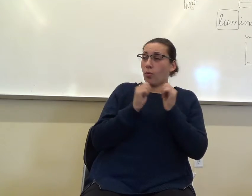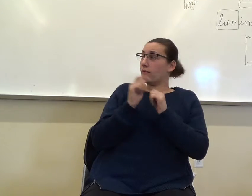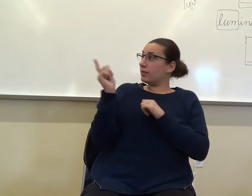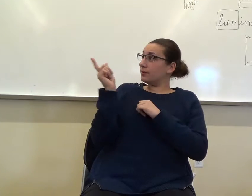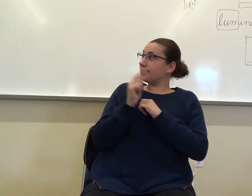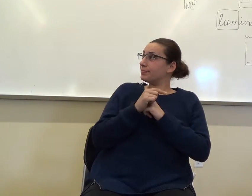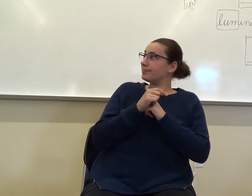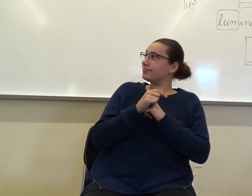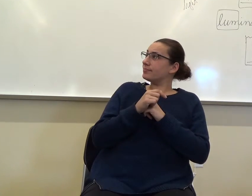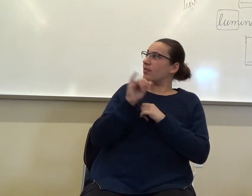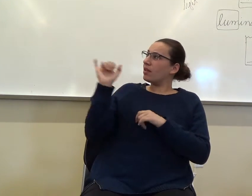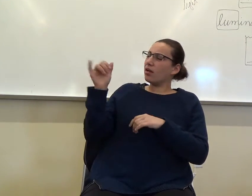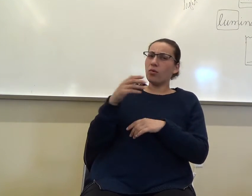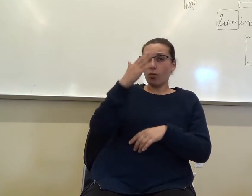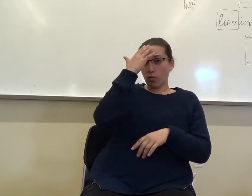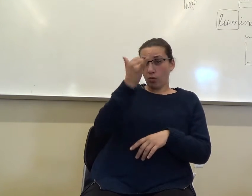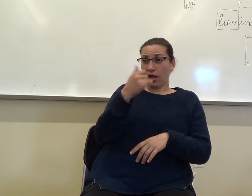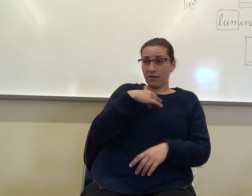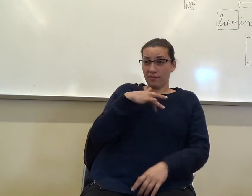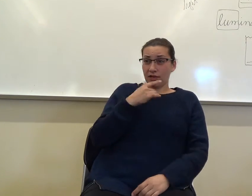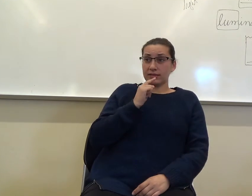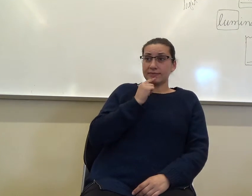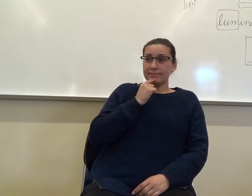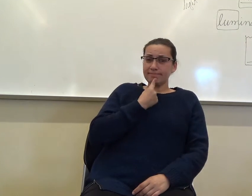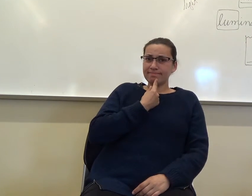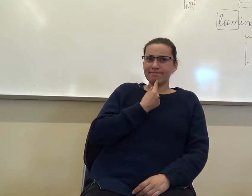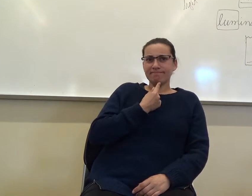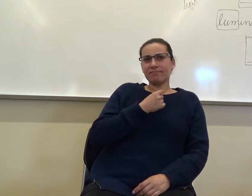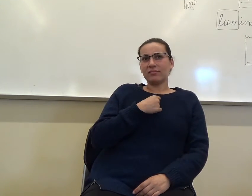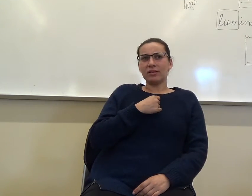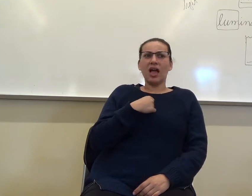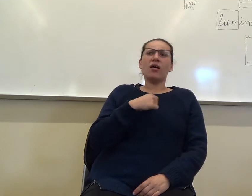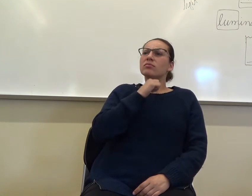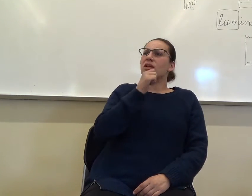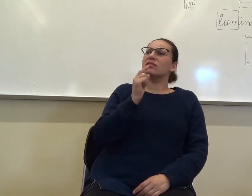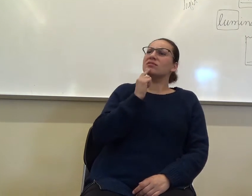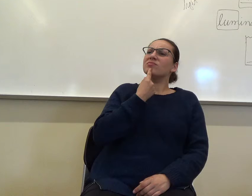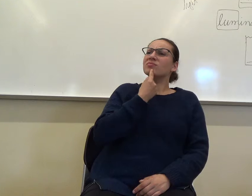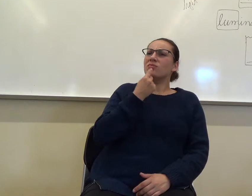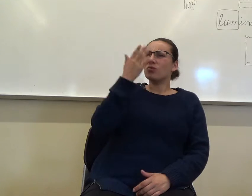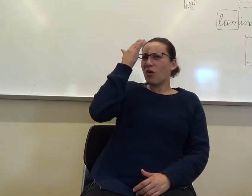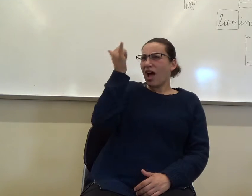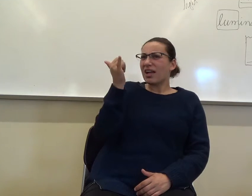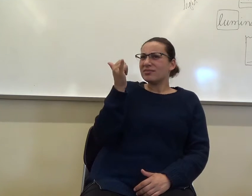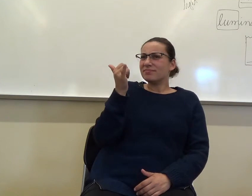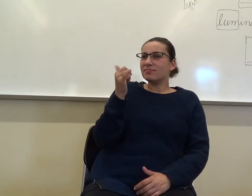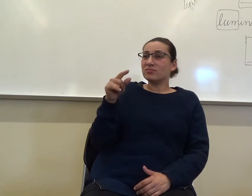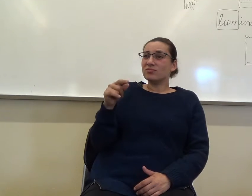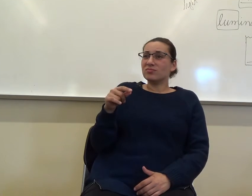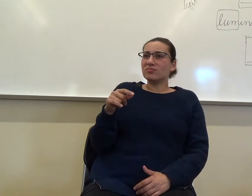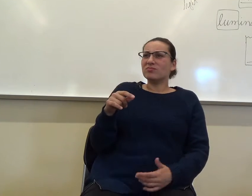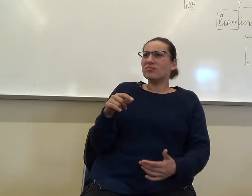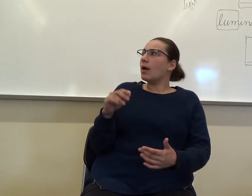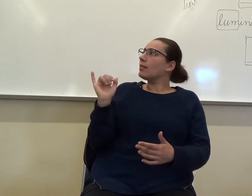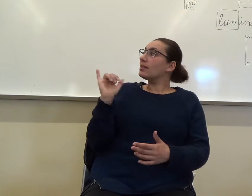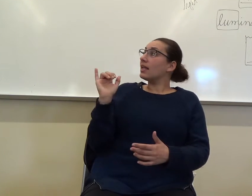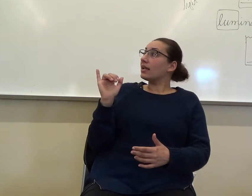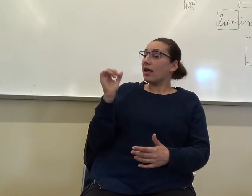I was disappointed, I wasn't so disappointed that you didn't understand it, because this is a totally new word to many people, and it's